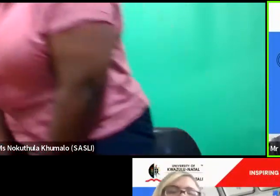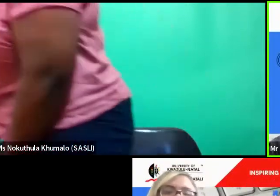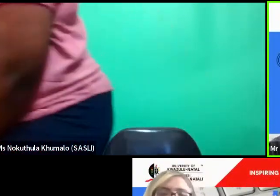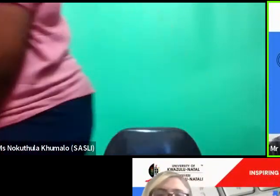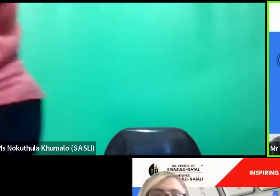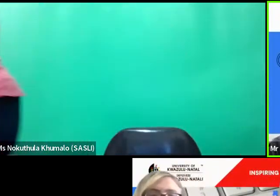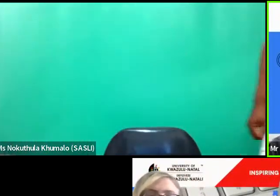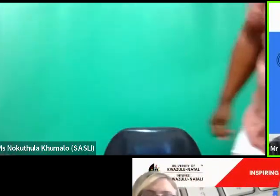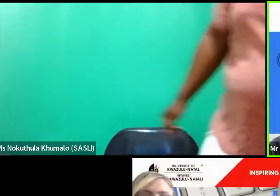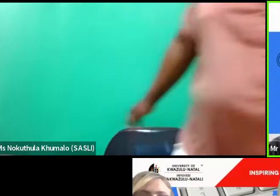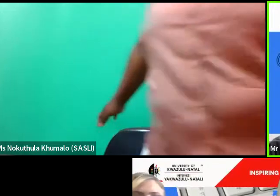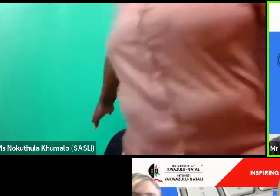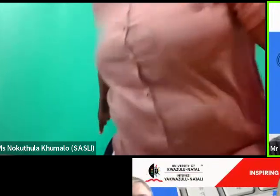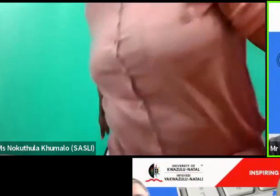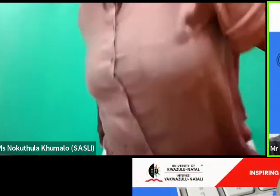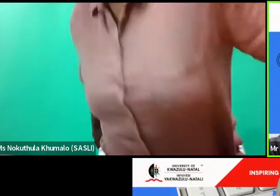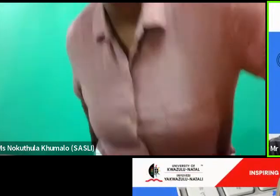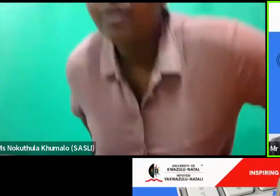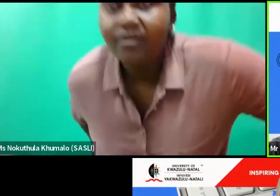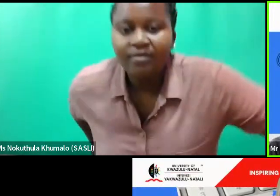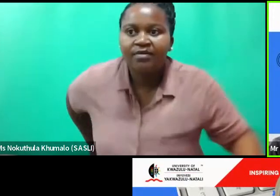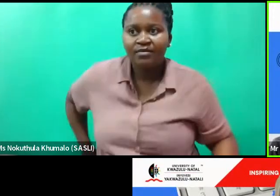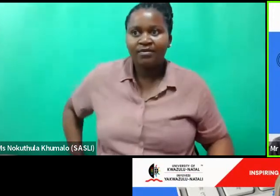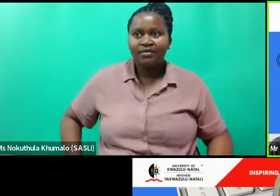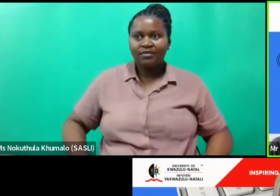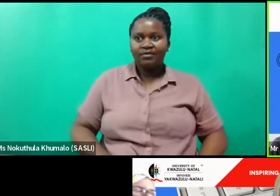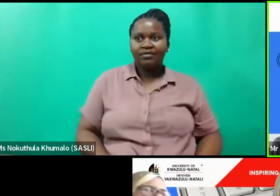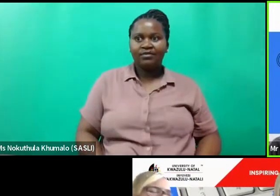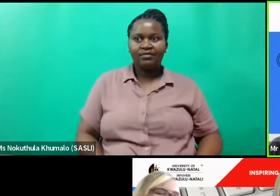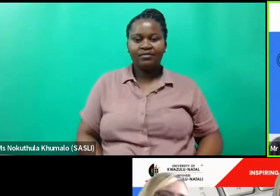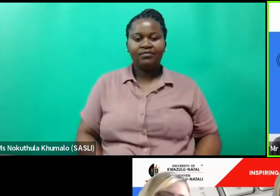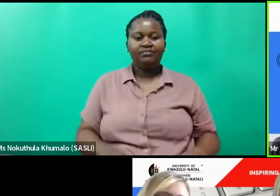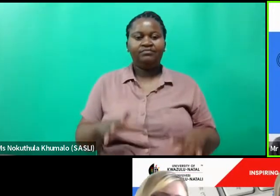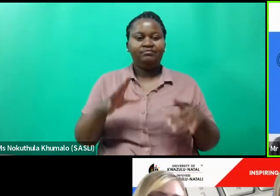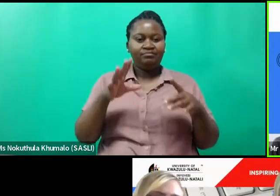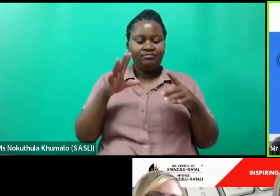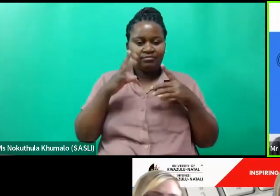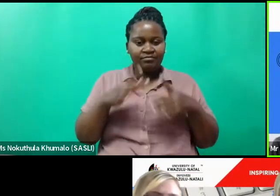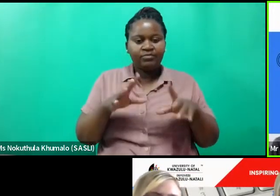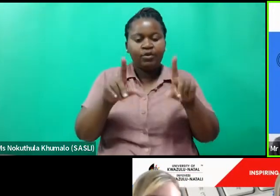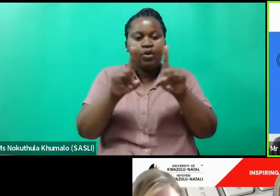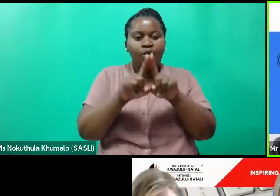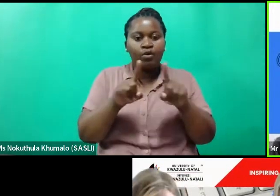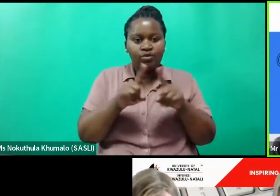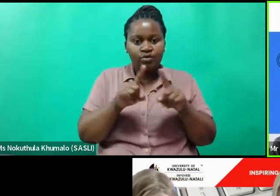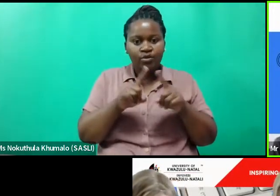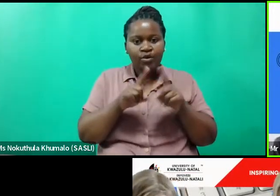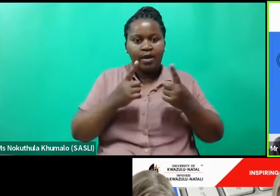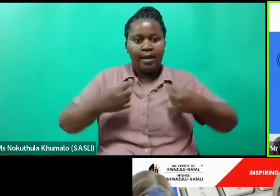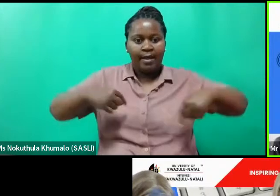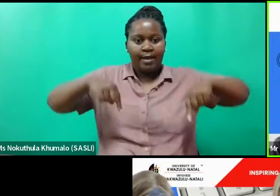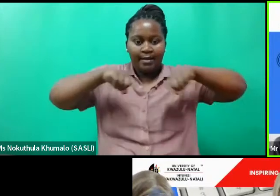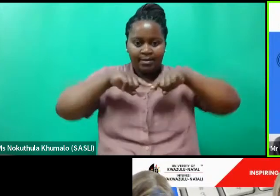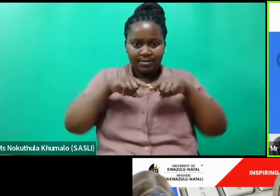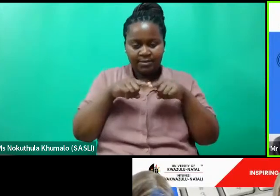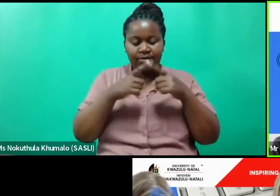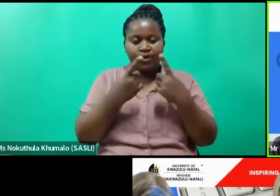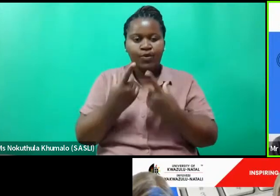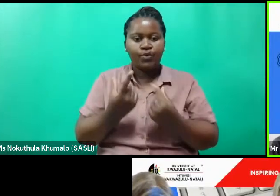guys indeed shared a lot of possibilities with us of doing